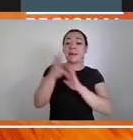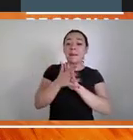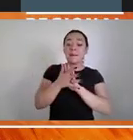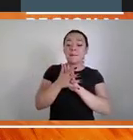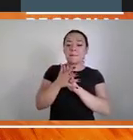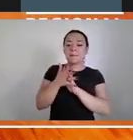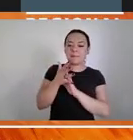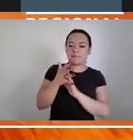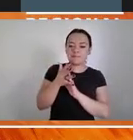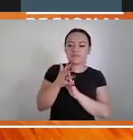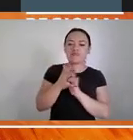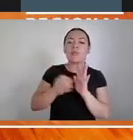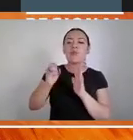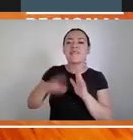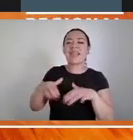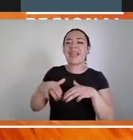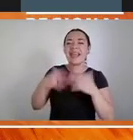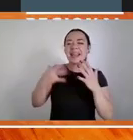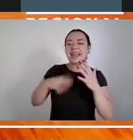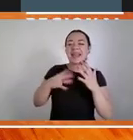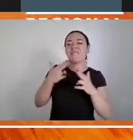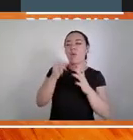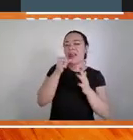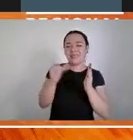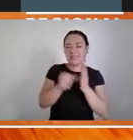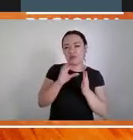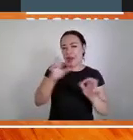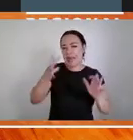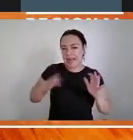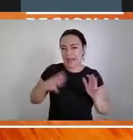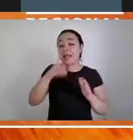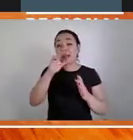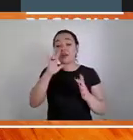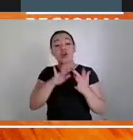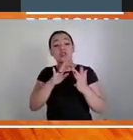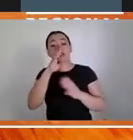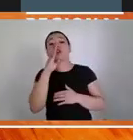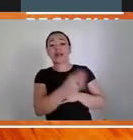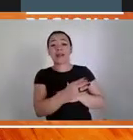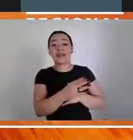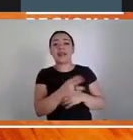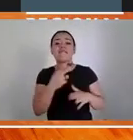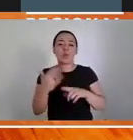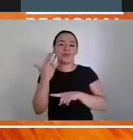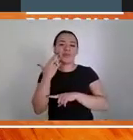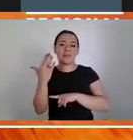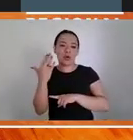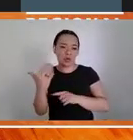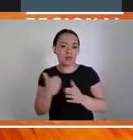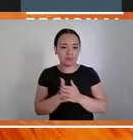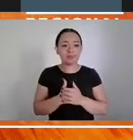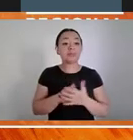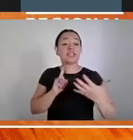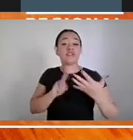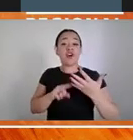Regional Arts Australia will contact your referees directly for a testimonial. Stage 5 is